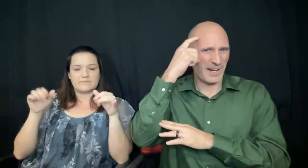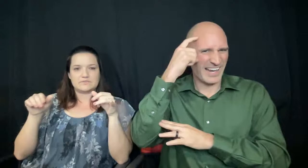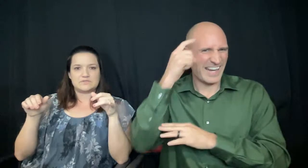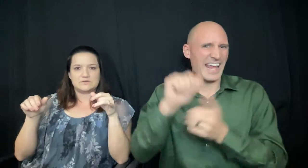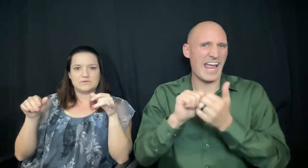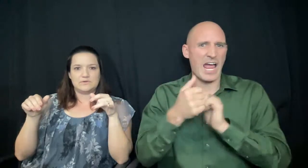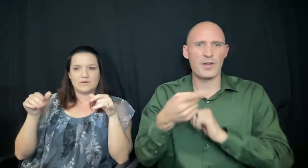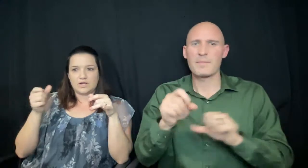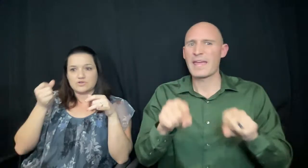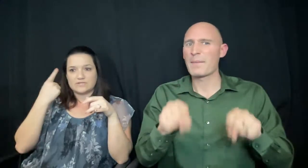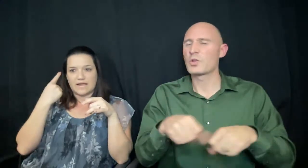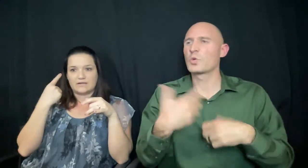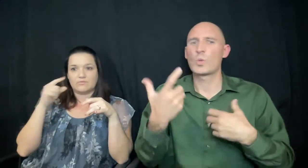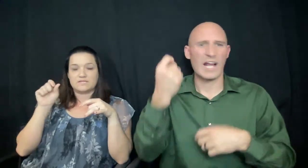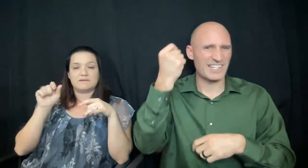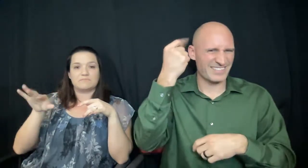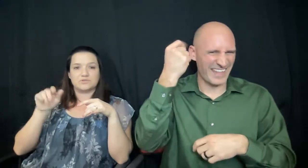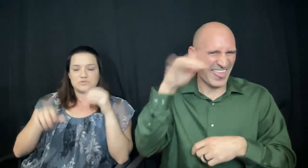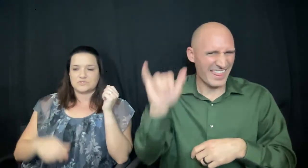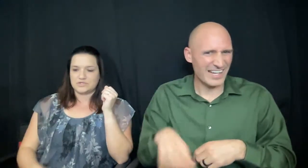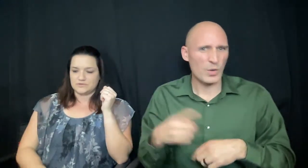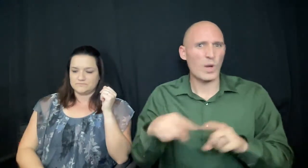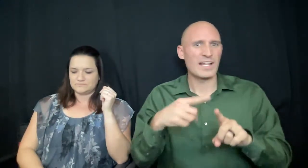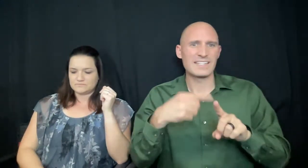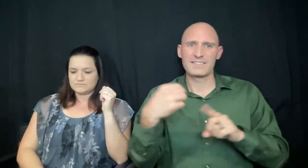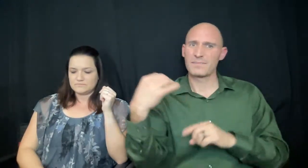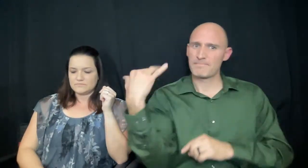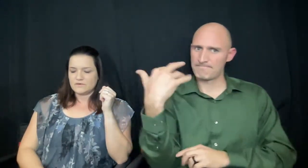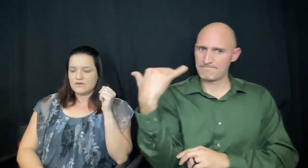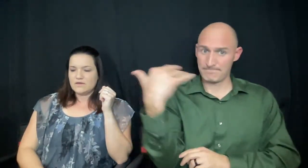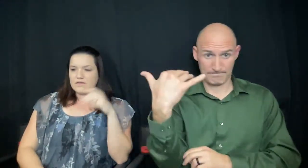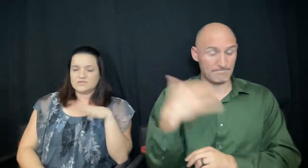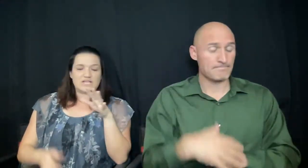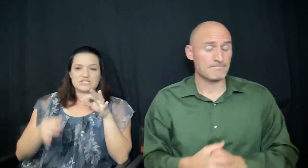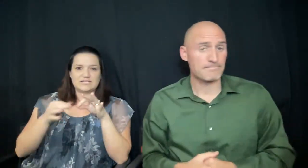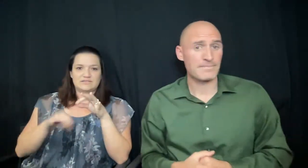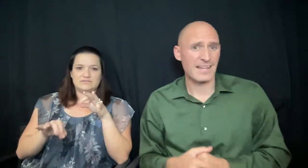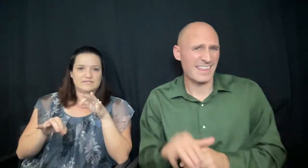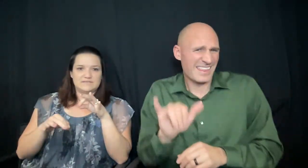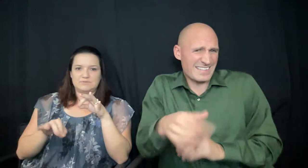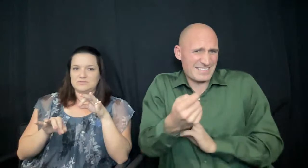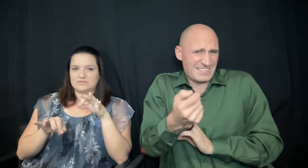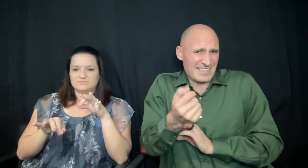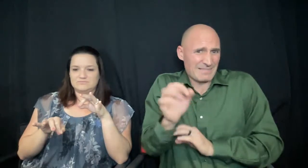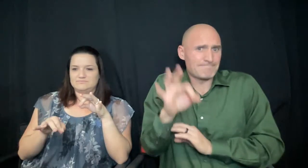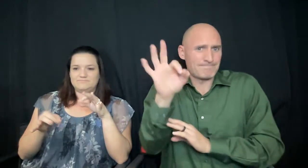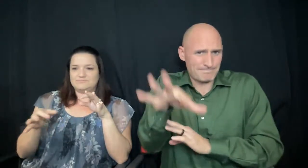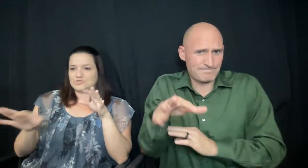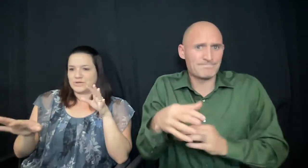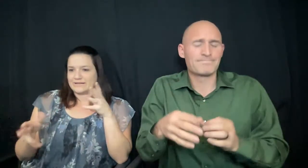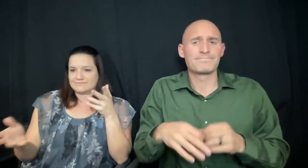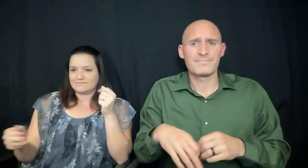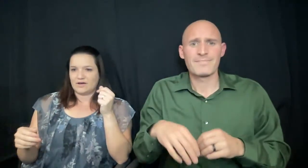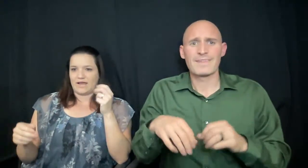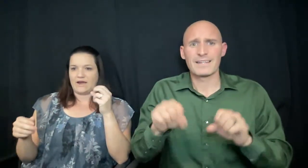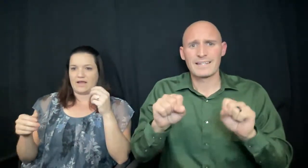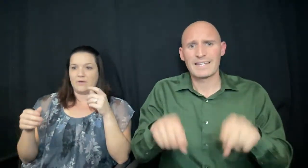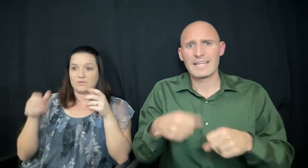able to understand it when it's being produced to you. So that's just a simple little trick on how to help you with